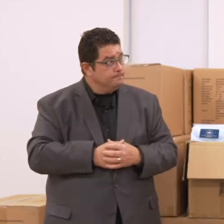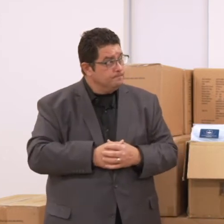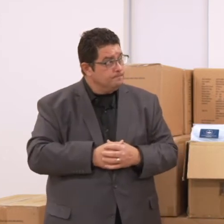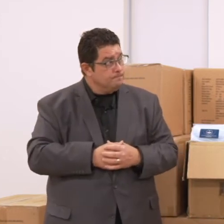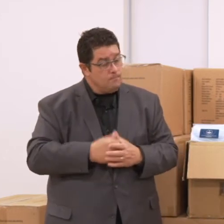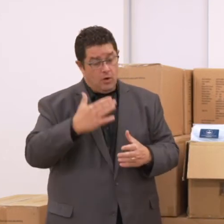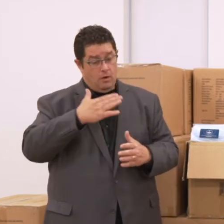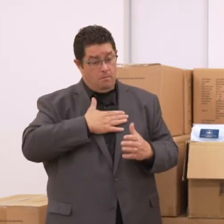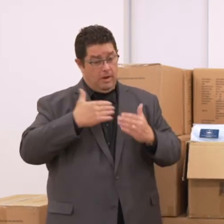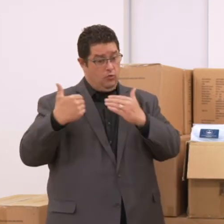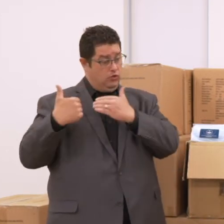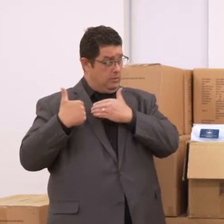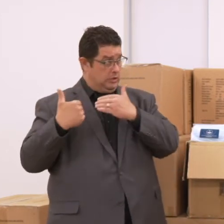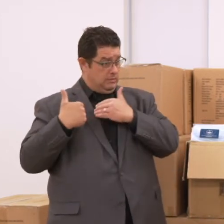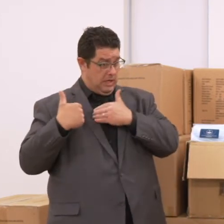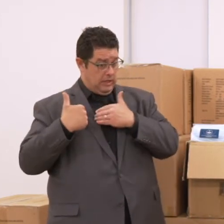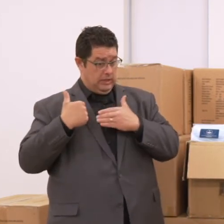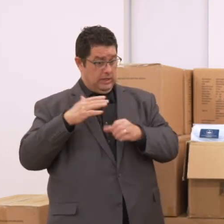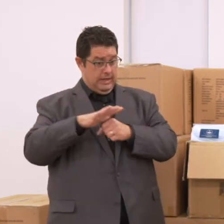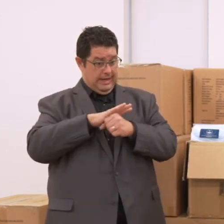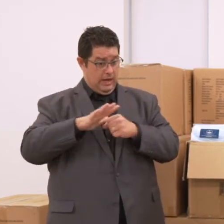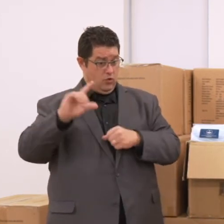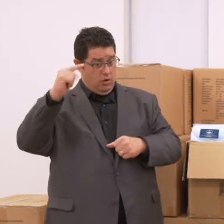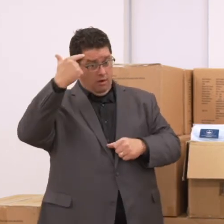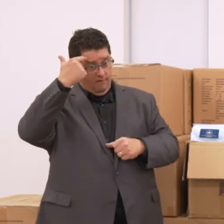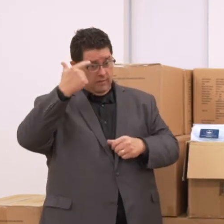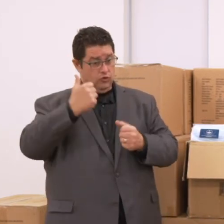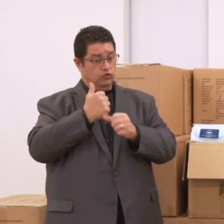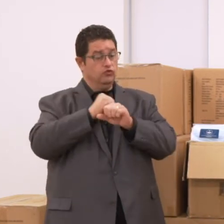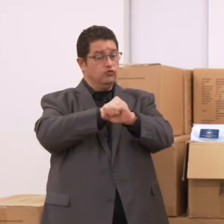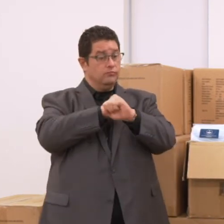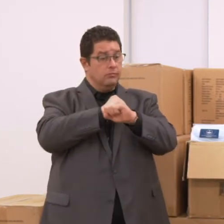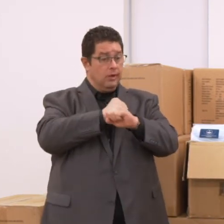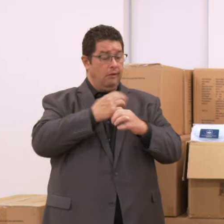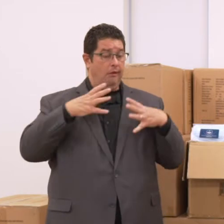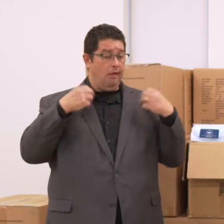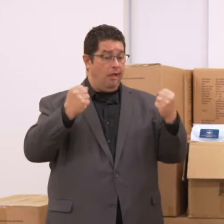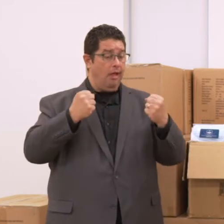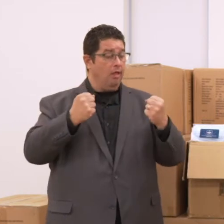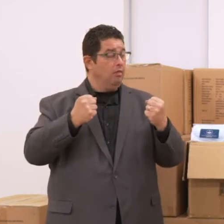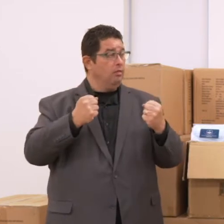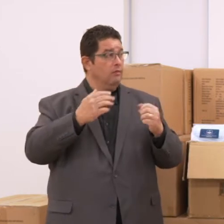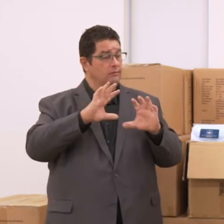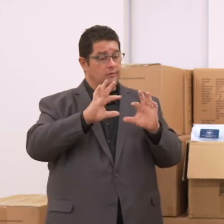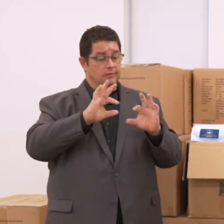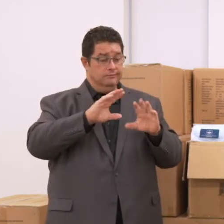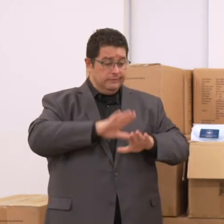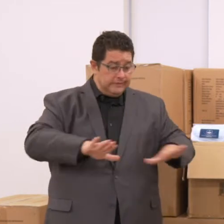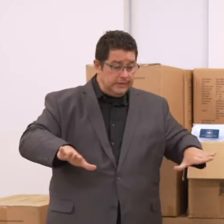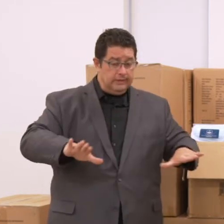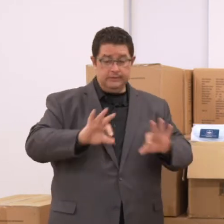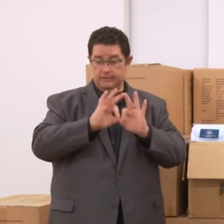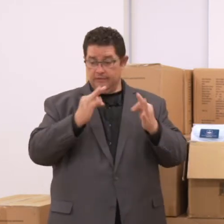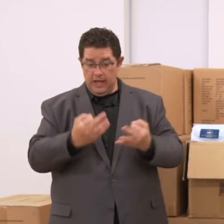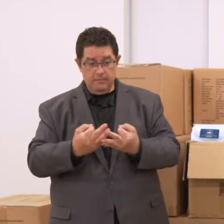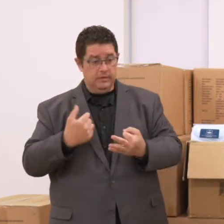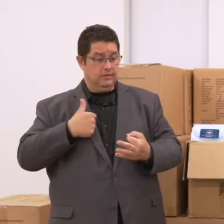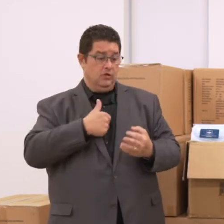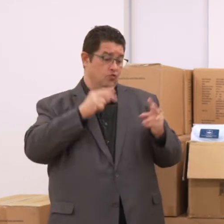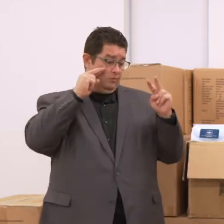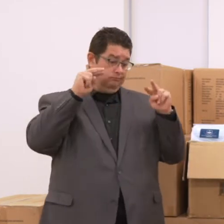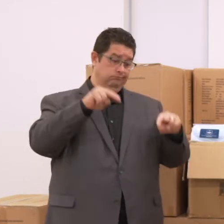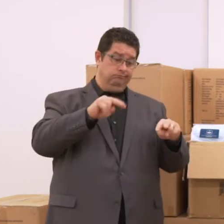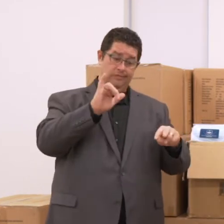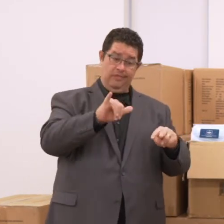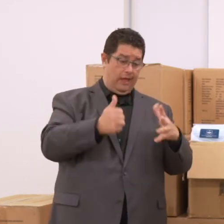My responsibility in county government is to protect the health and welfare of our kids and our families, and we'll have our eye on that